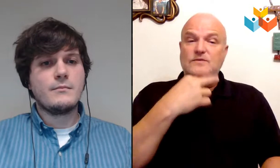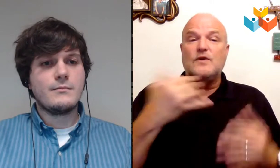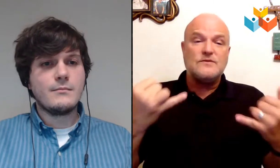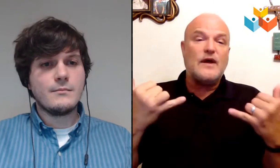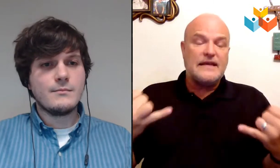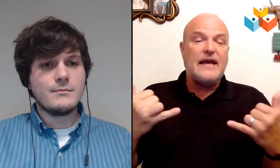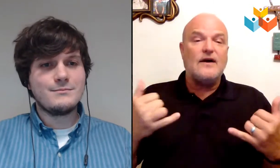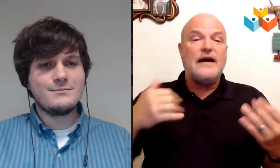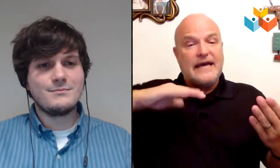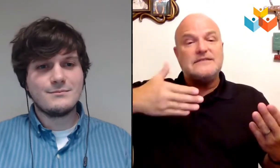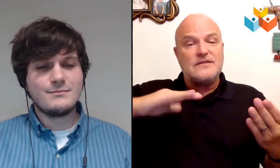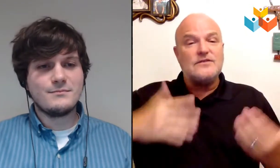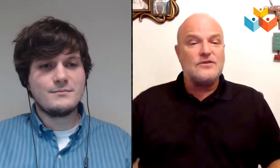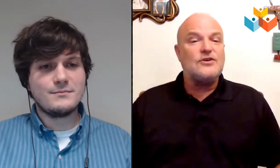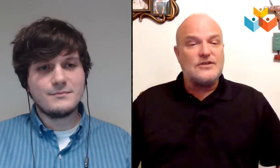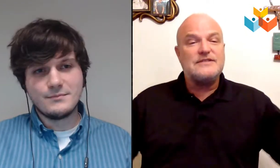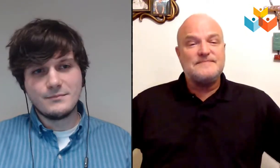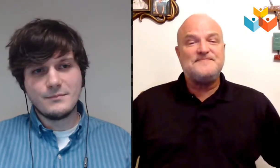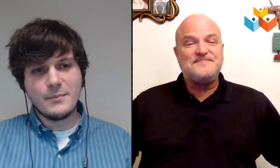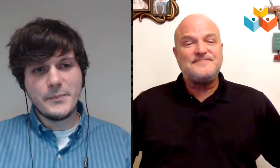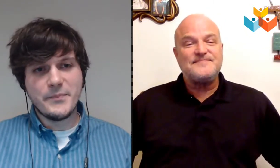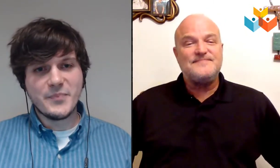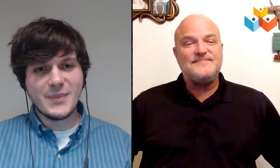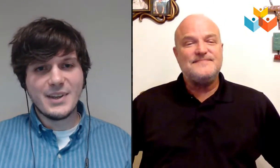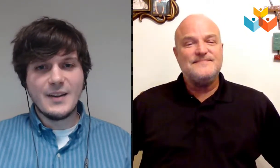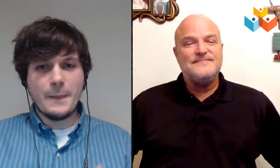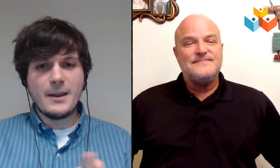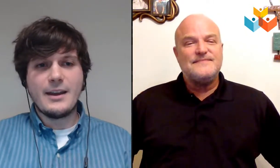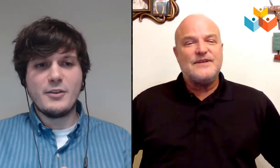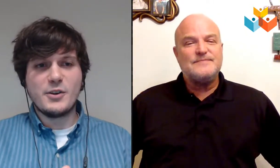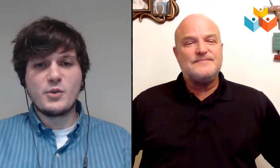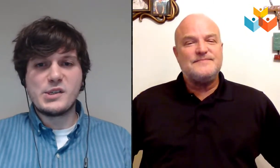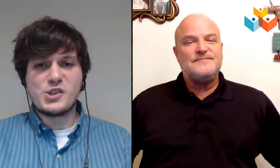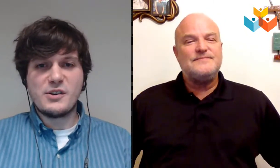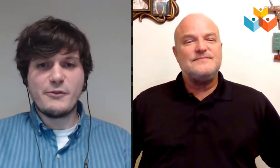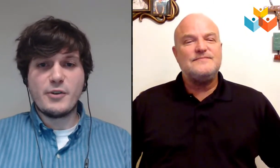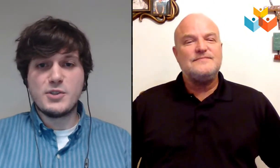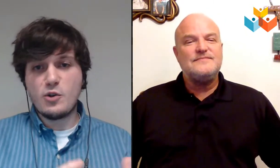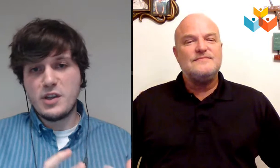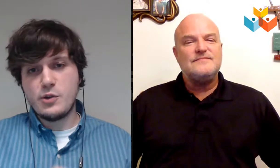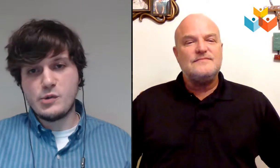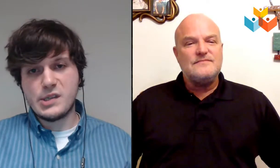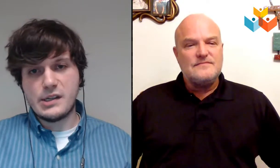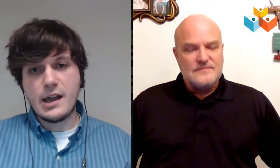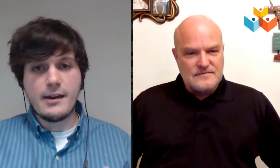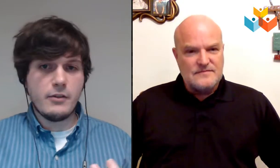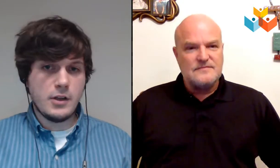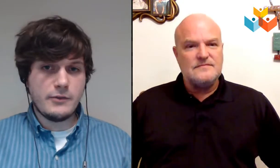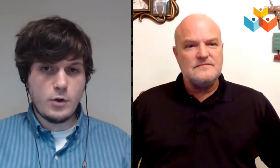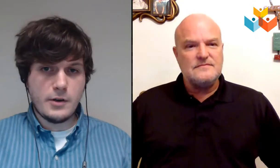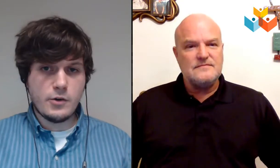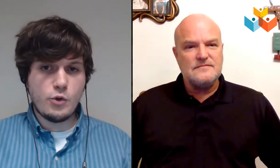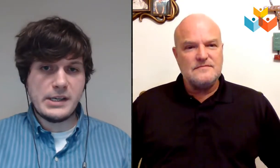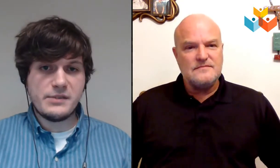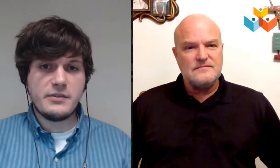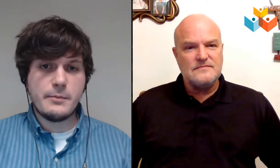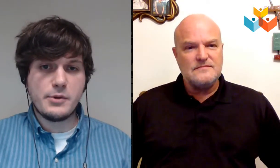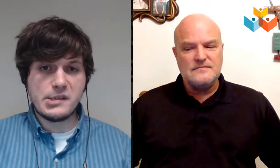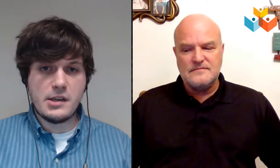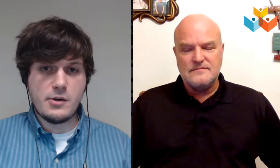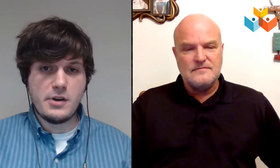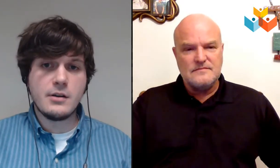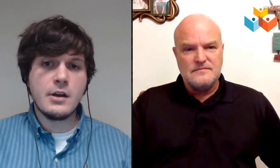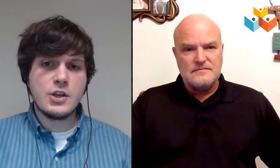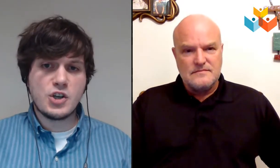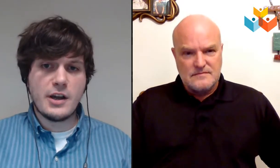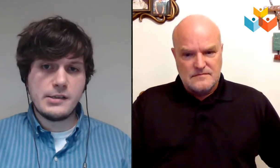in restaurants right now as the cooks. I have a question from Tony who says, I have a loved one who has